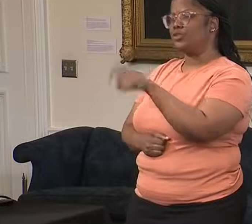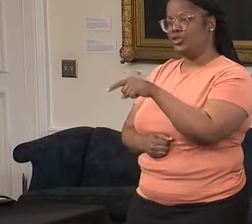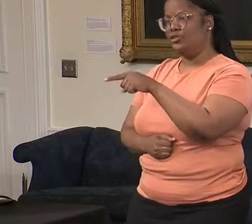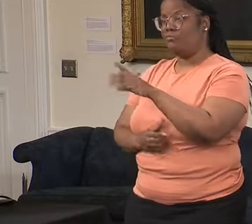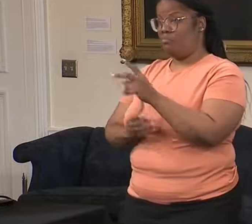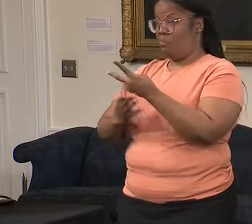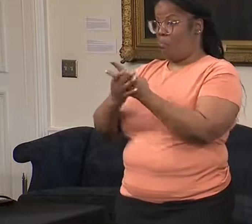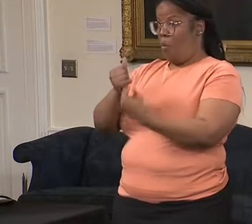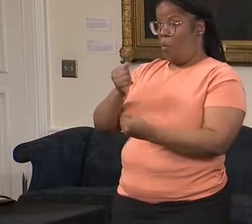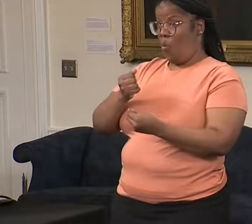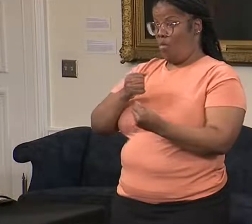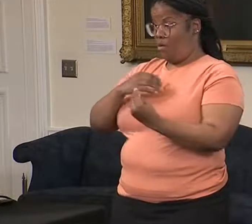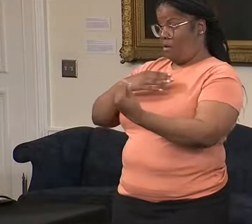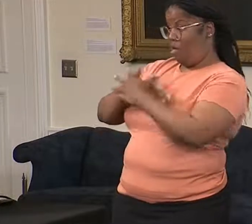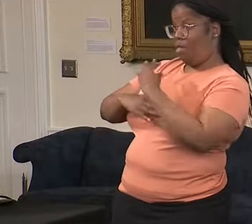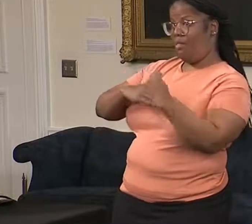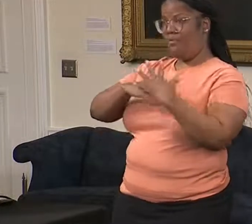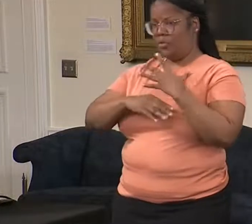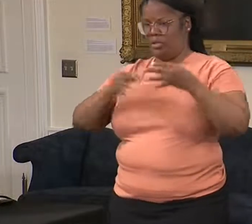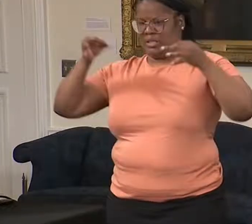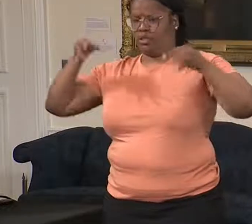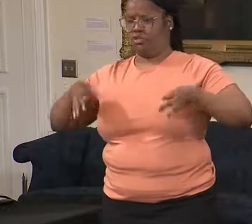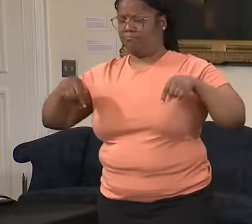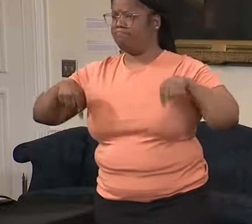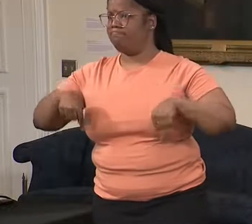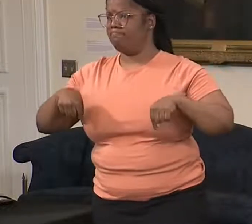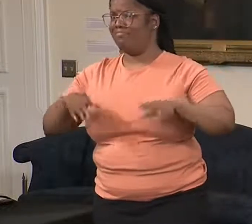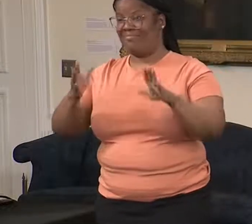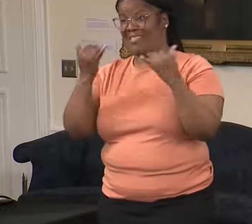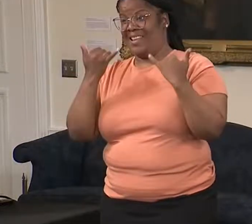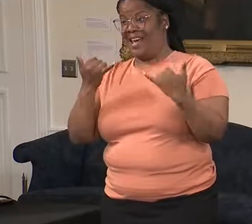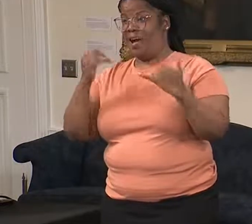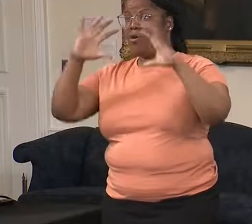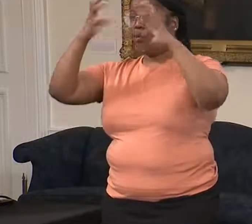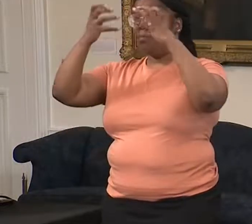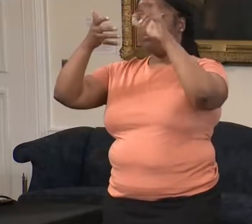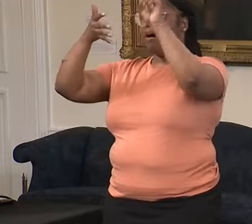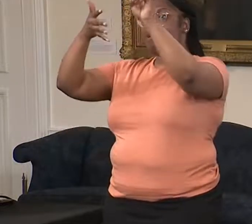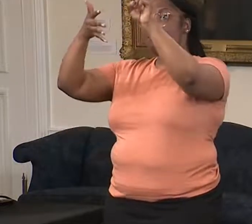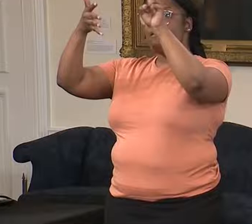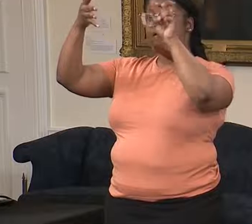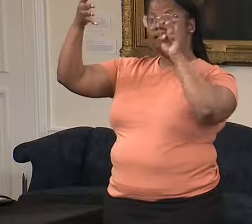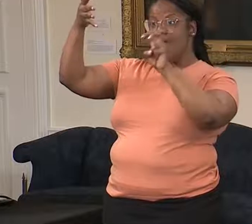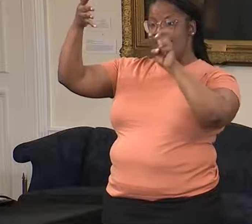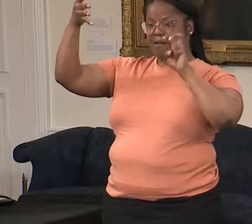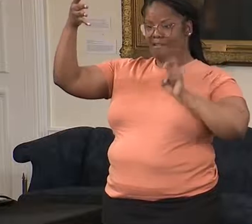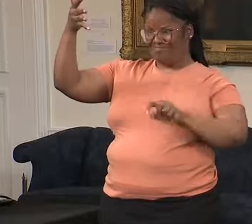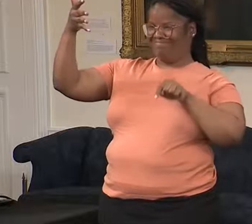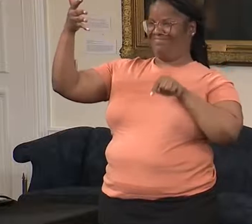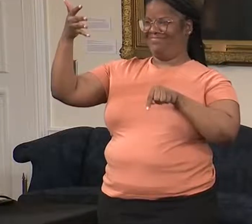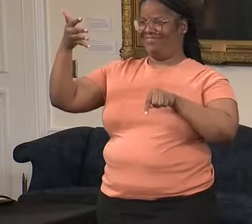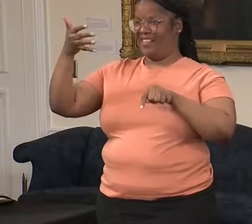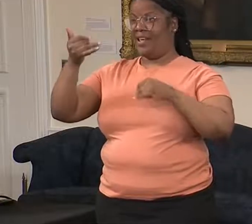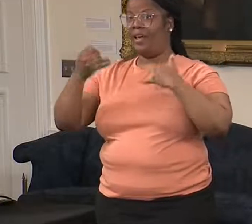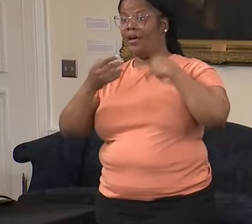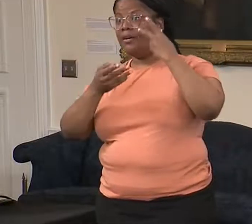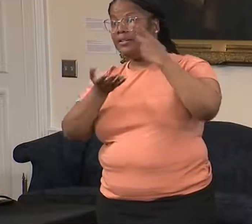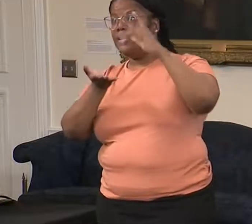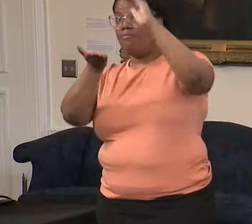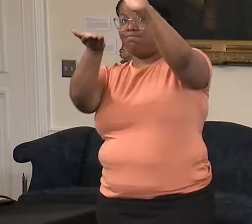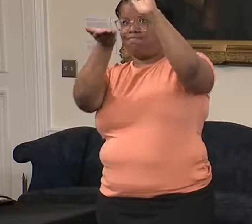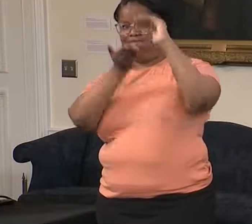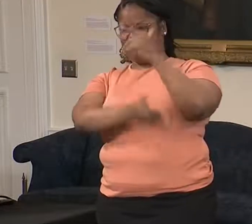certainly took this into consideration. We're now able to move more quickly because we've been getting that increased supply and we've